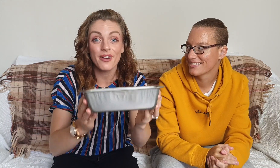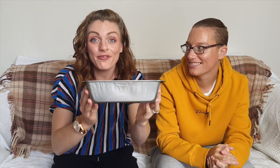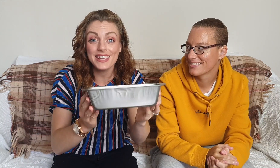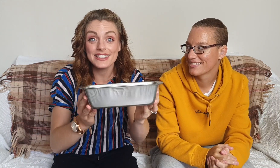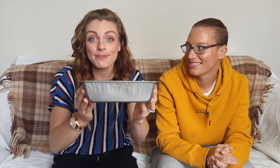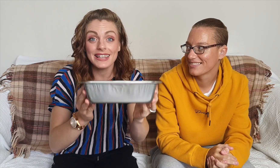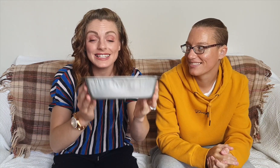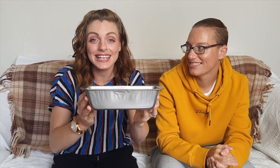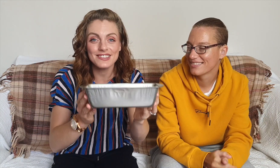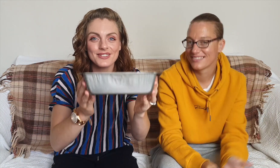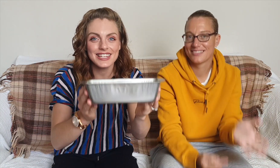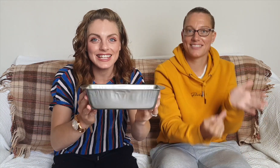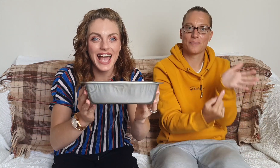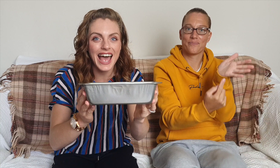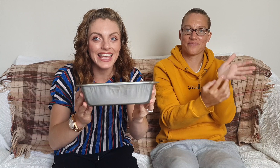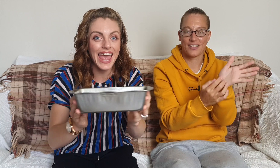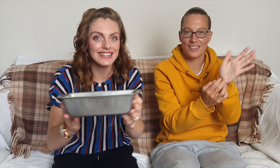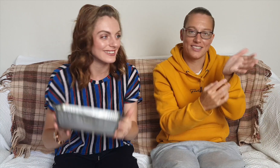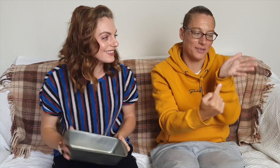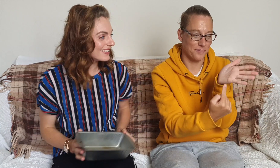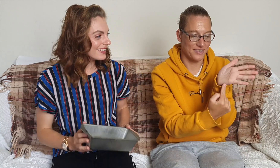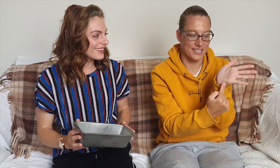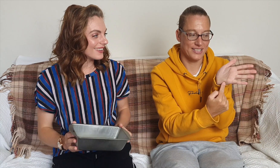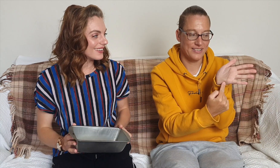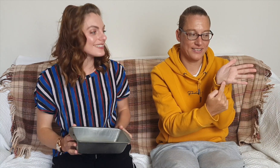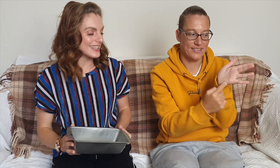are finger smelling tin, so T-I-N.